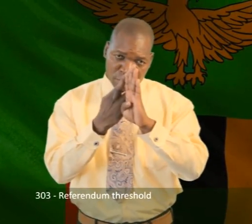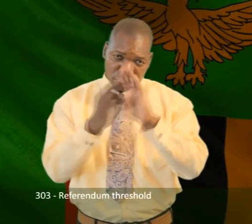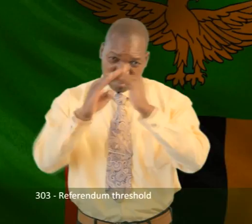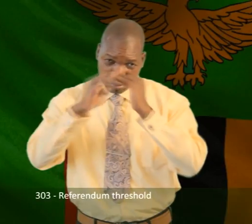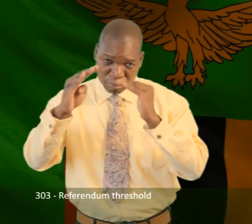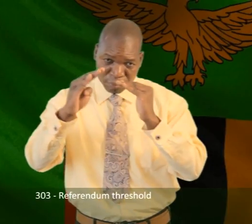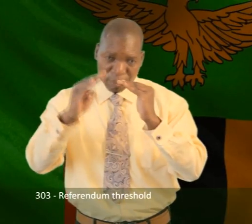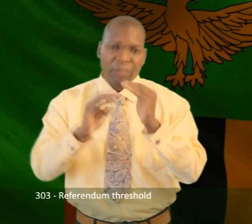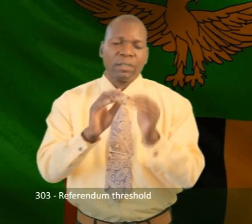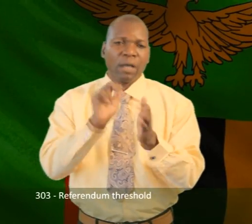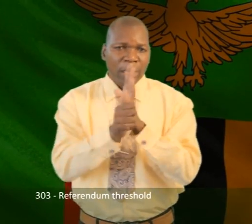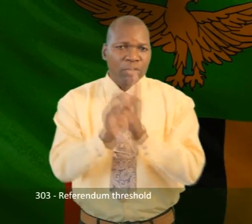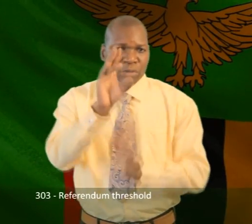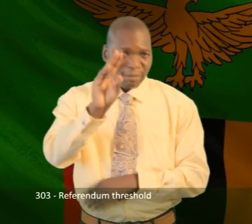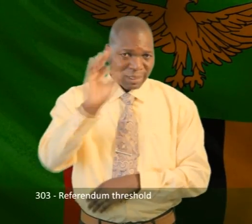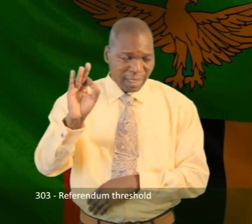303, referendum threshold.